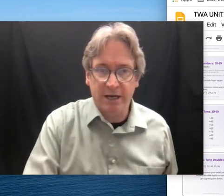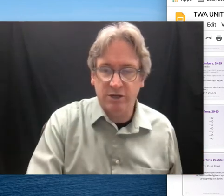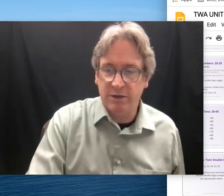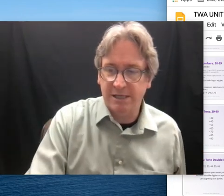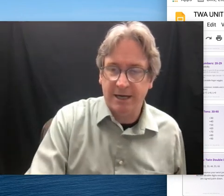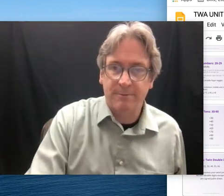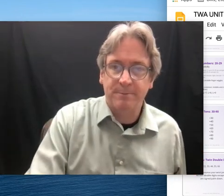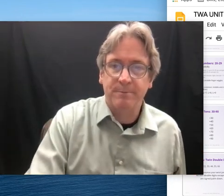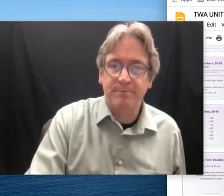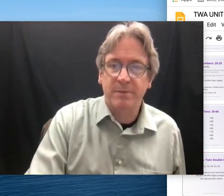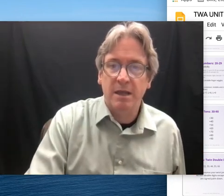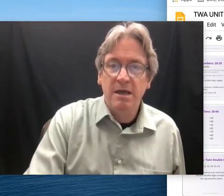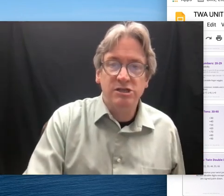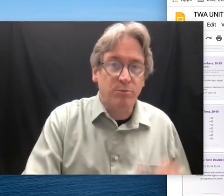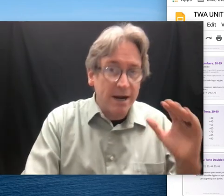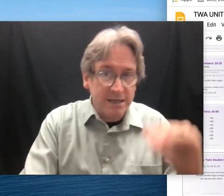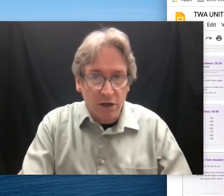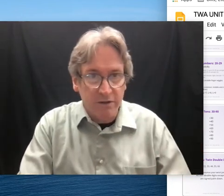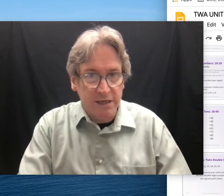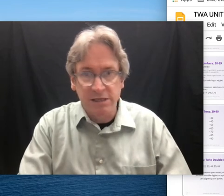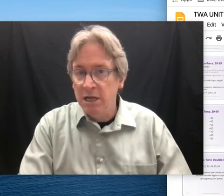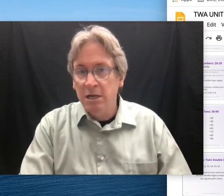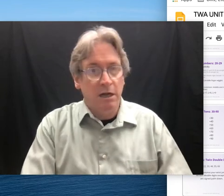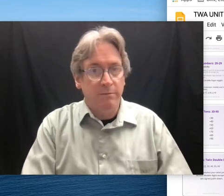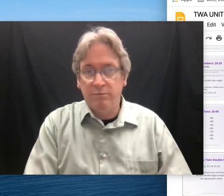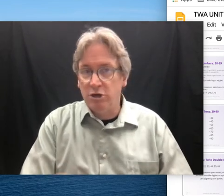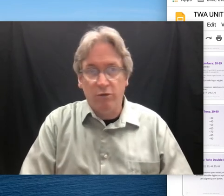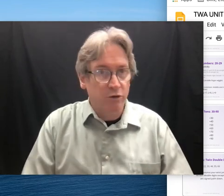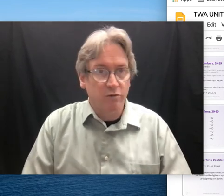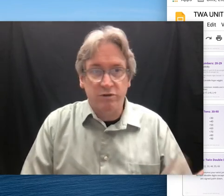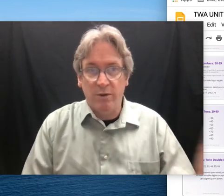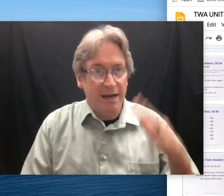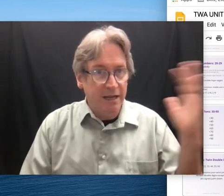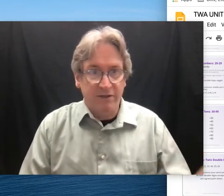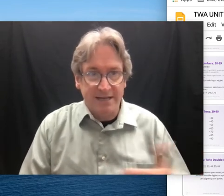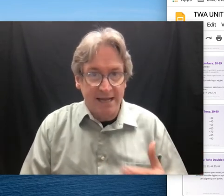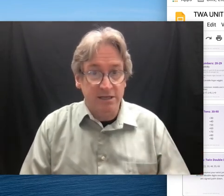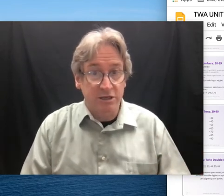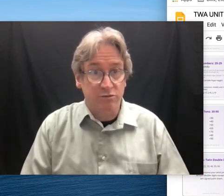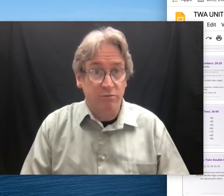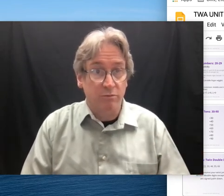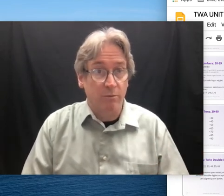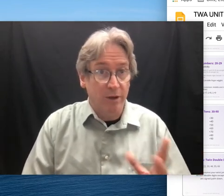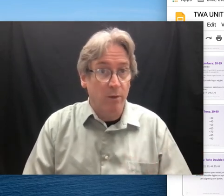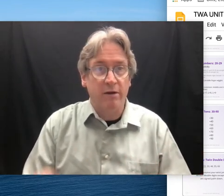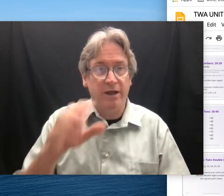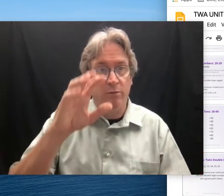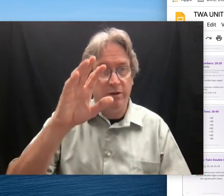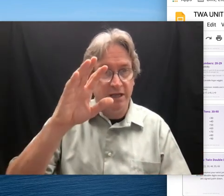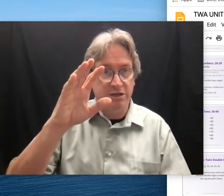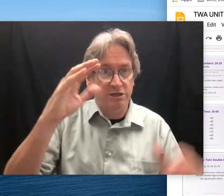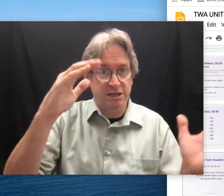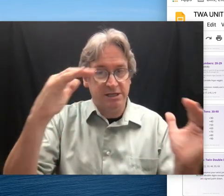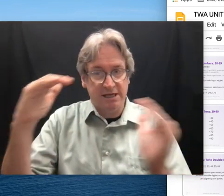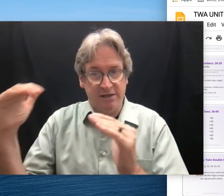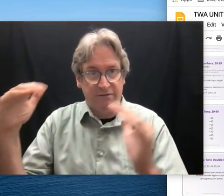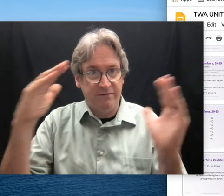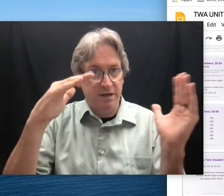we'll get into in a second. So practice all of these. Go through, do any of the 10s, and just be aware that with